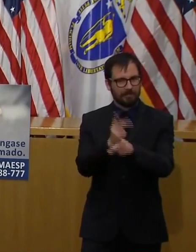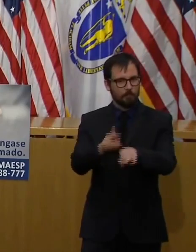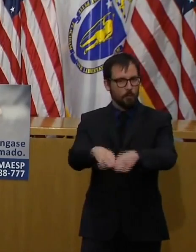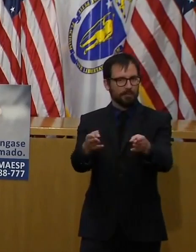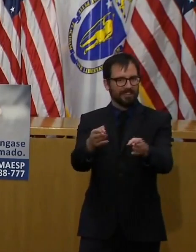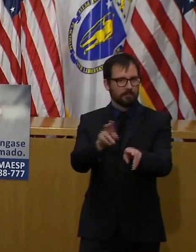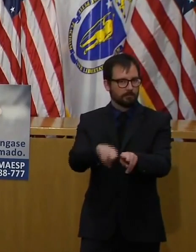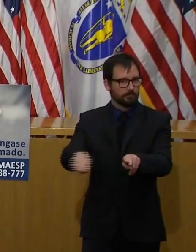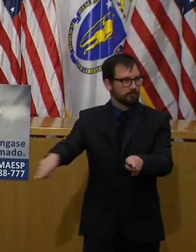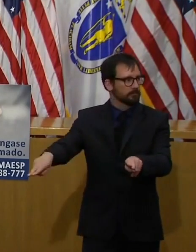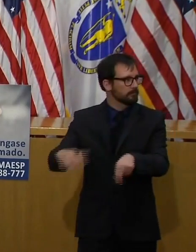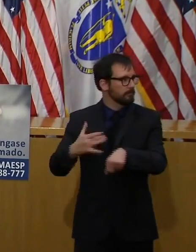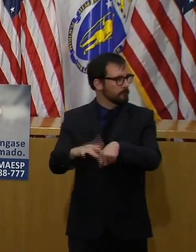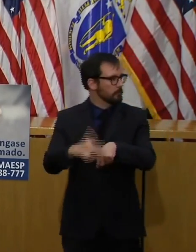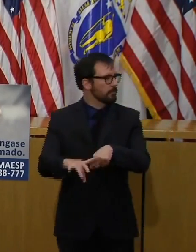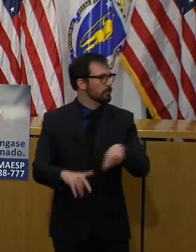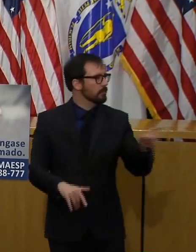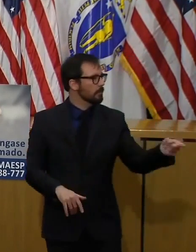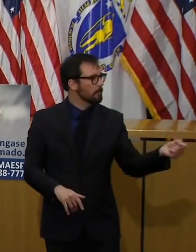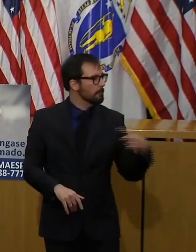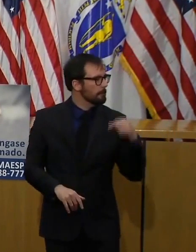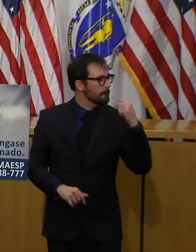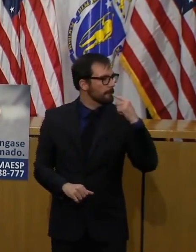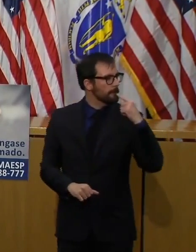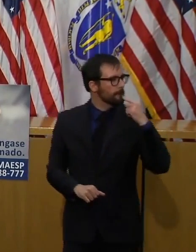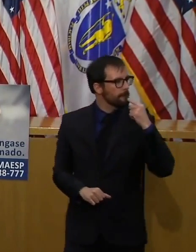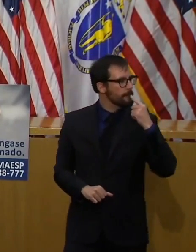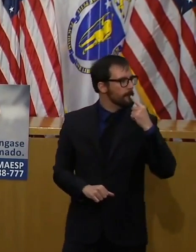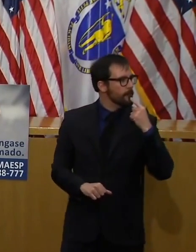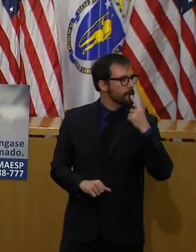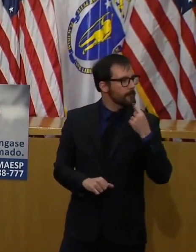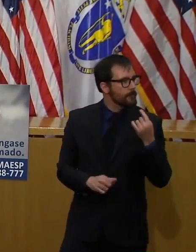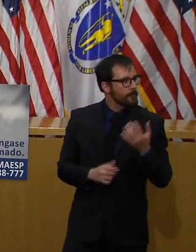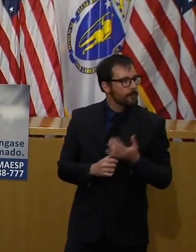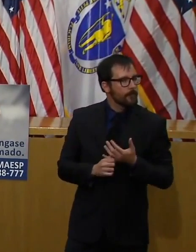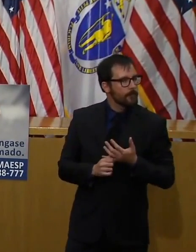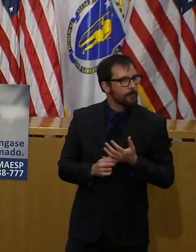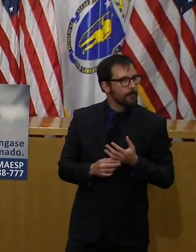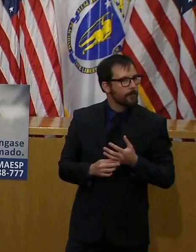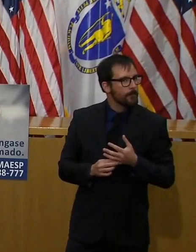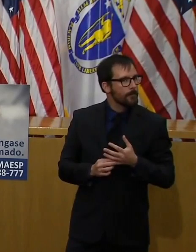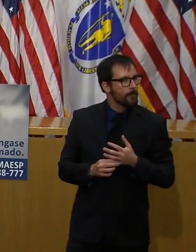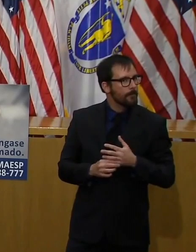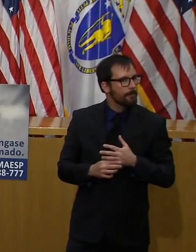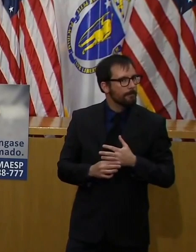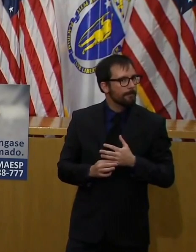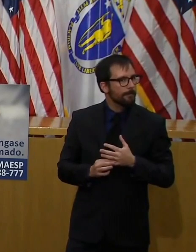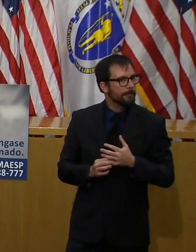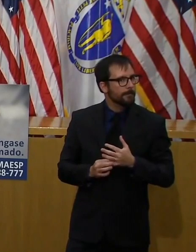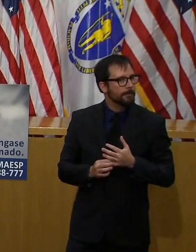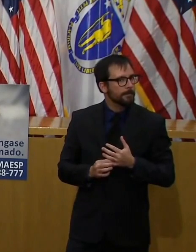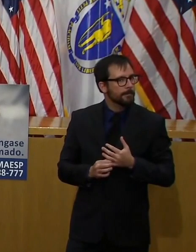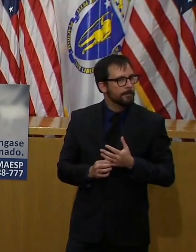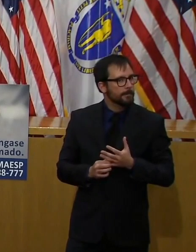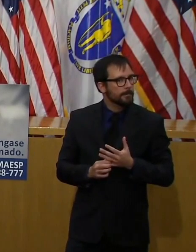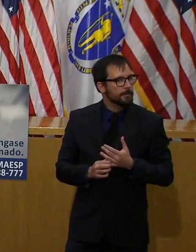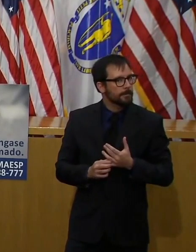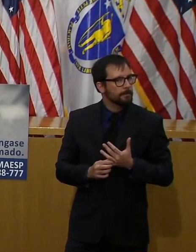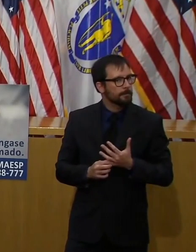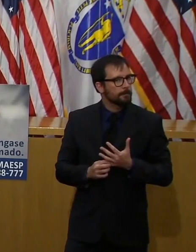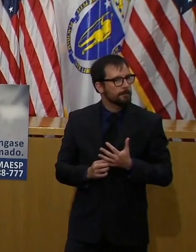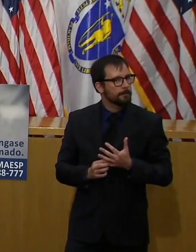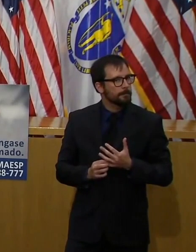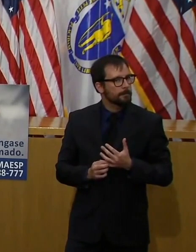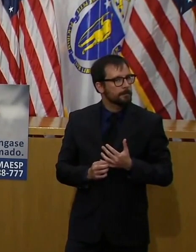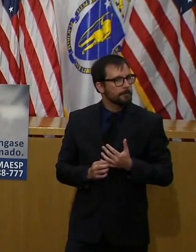homeless advocates are saying that while a lot has been done to slow the spread in shelters for individuals, family shelters are not seeing the same kind of support. So what's being